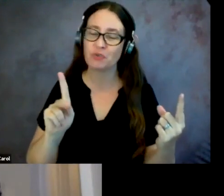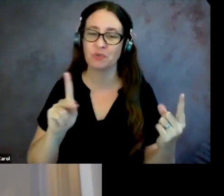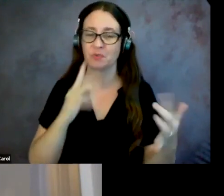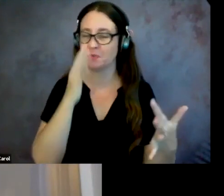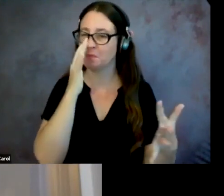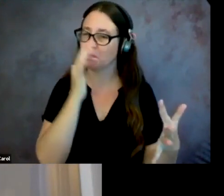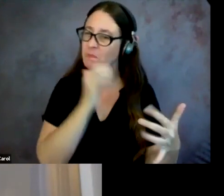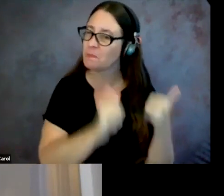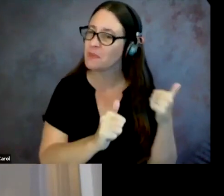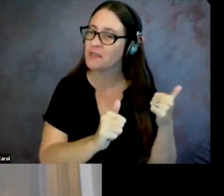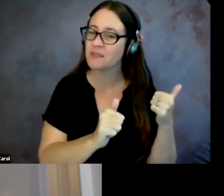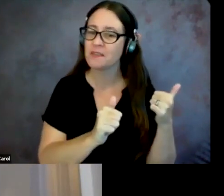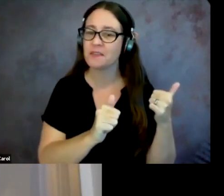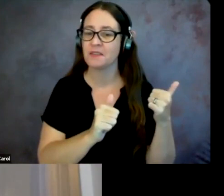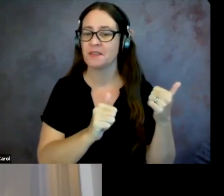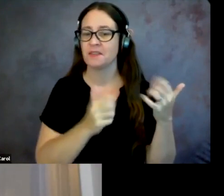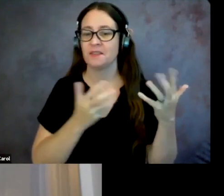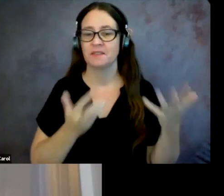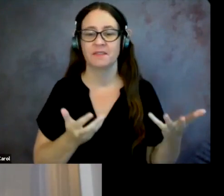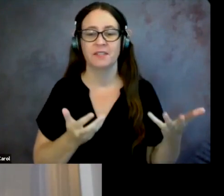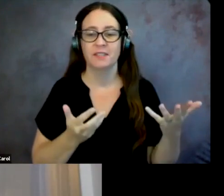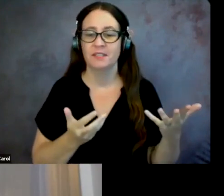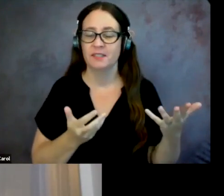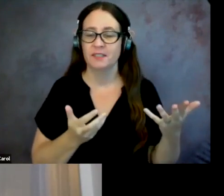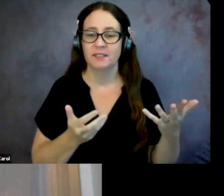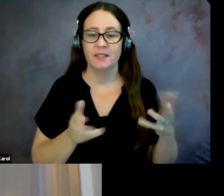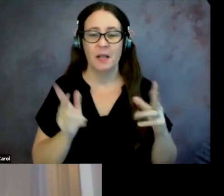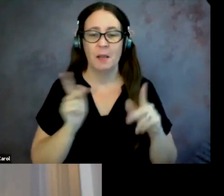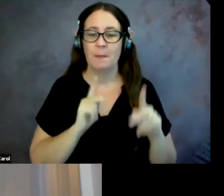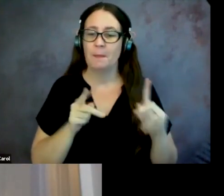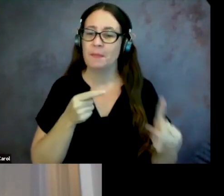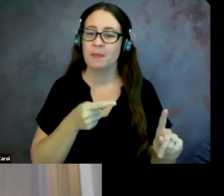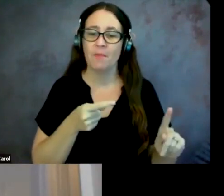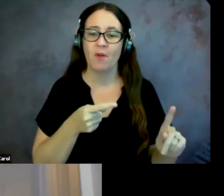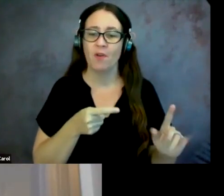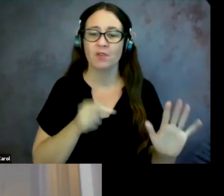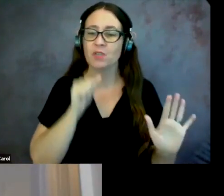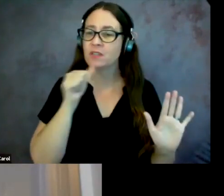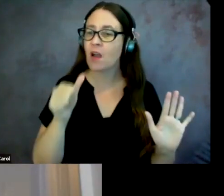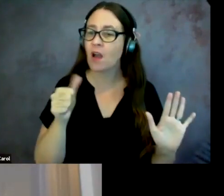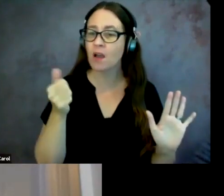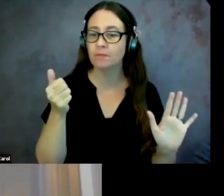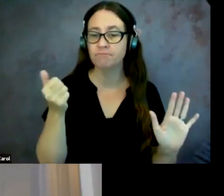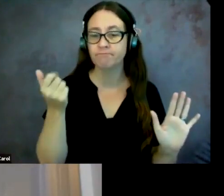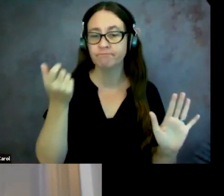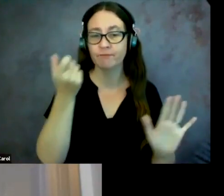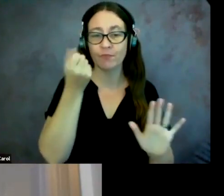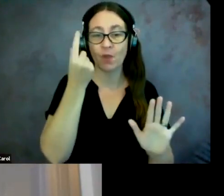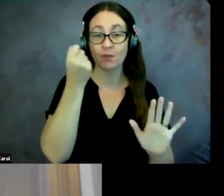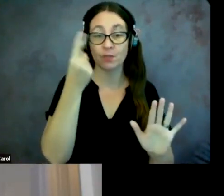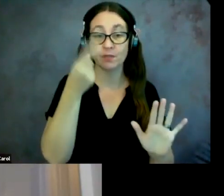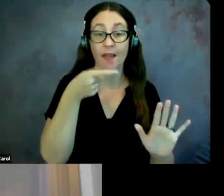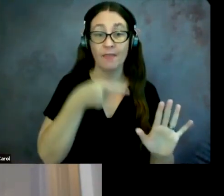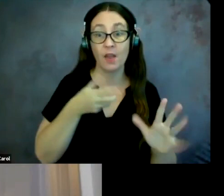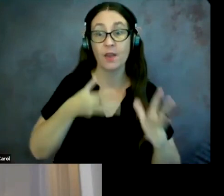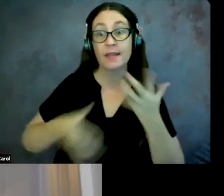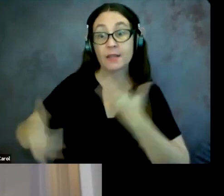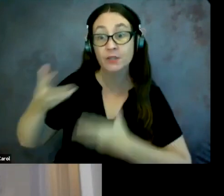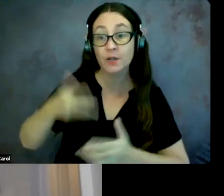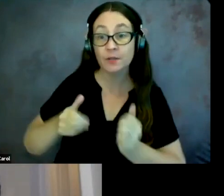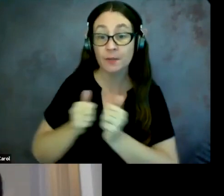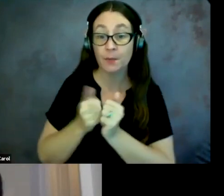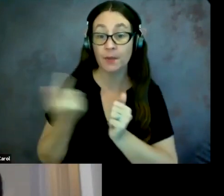lack patience, and people that are just not understanding that they are interacting with someone with